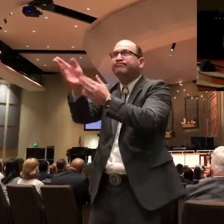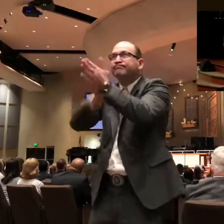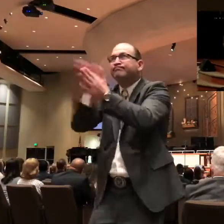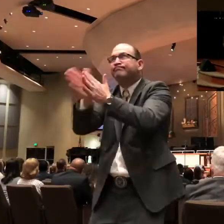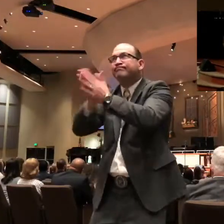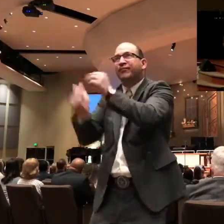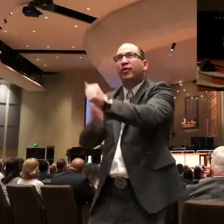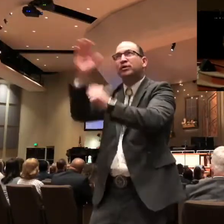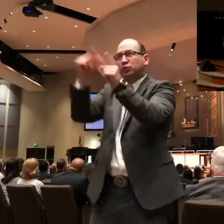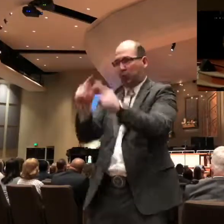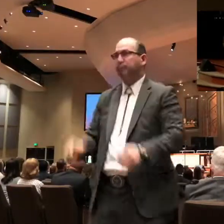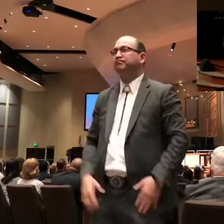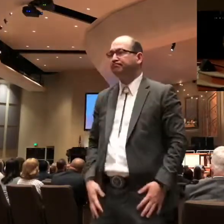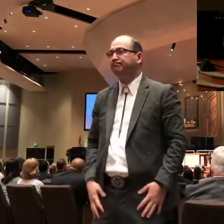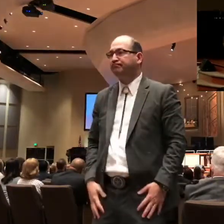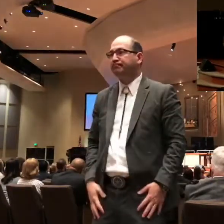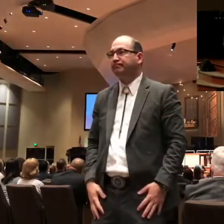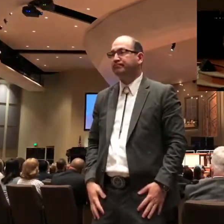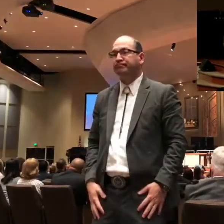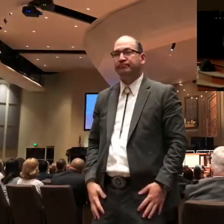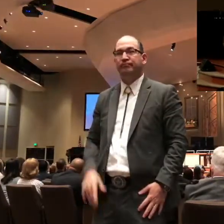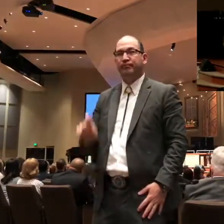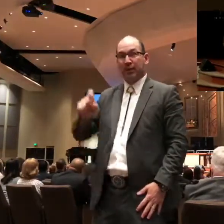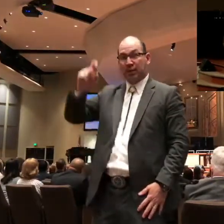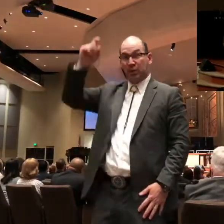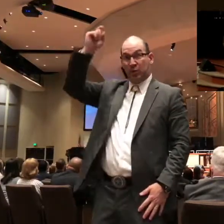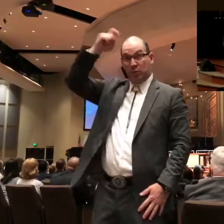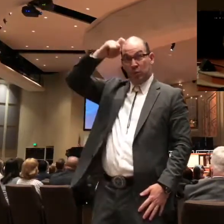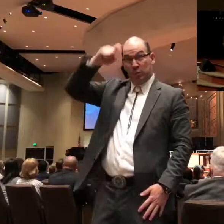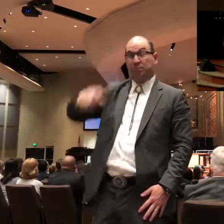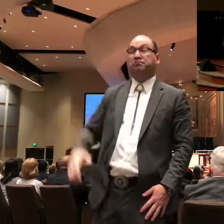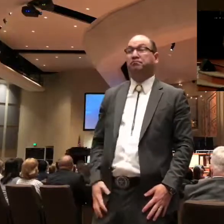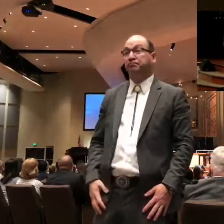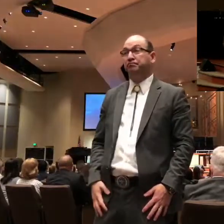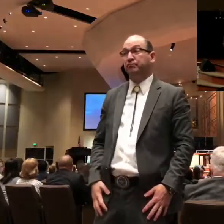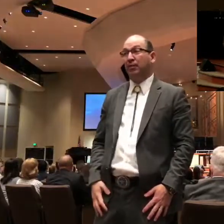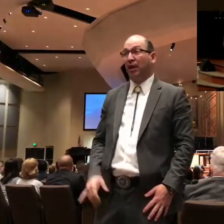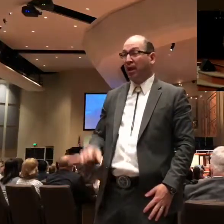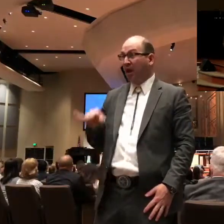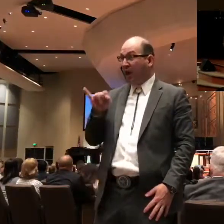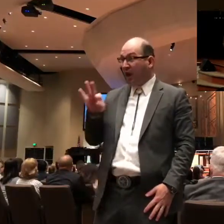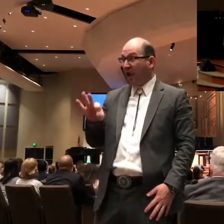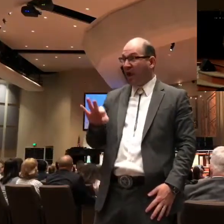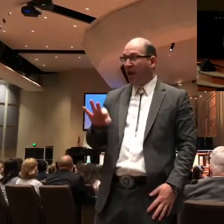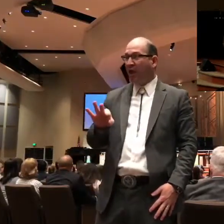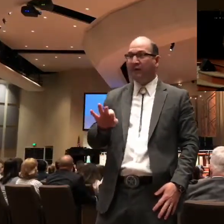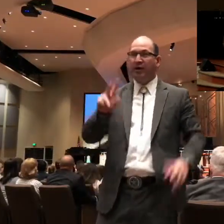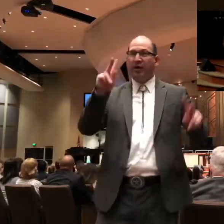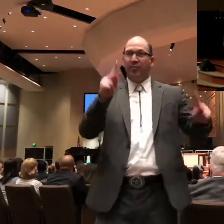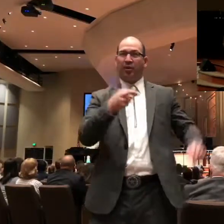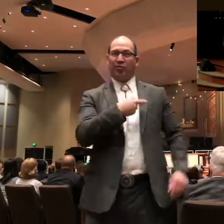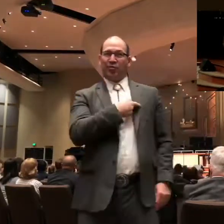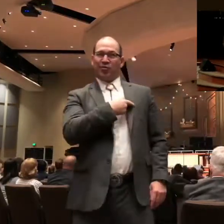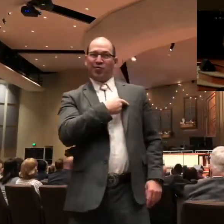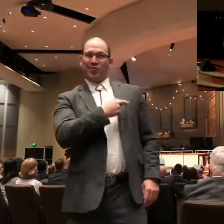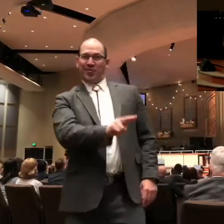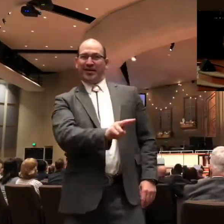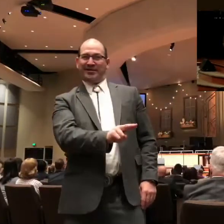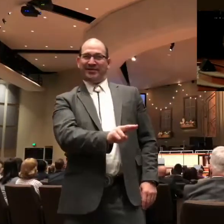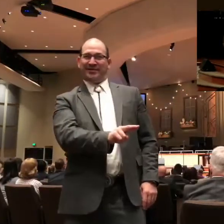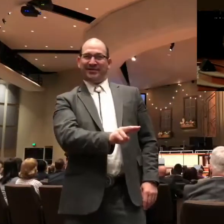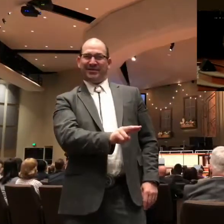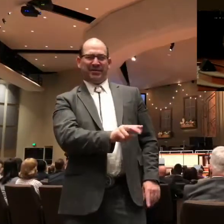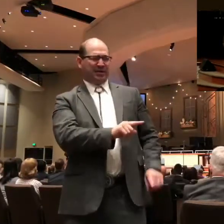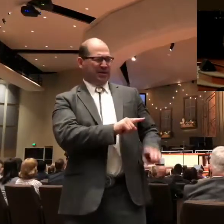heart. And then be very discerning when there's a seemingly religious voice that has a form of religion, but